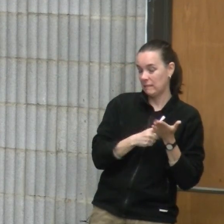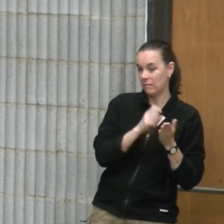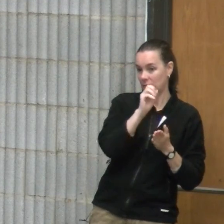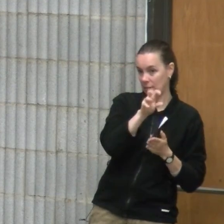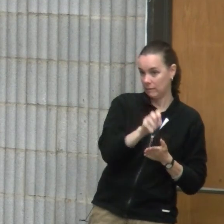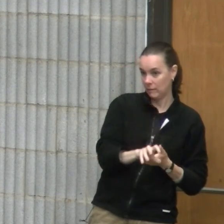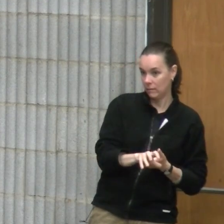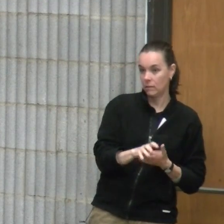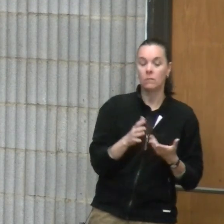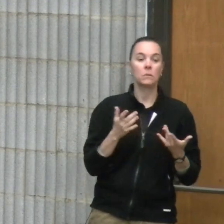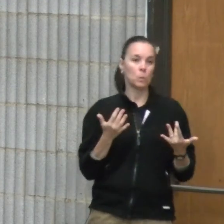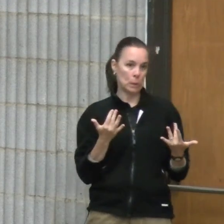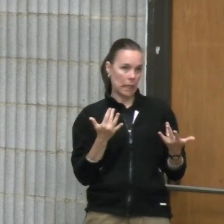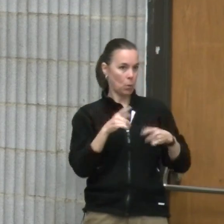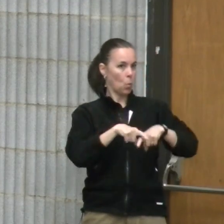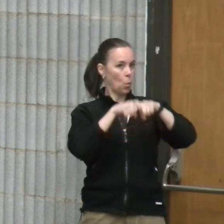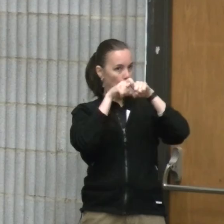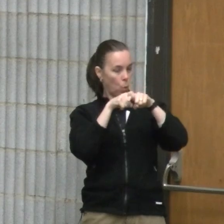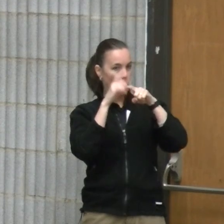so.